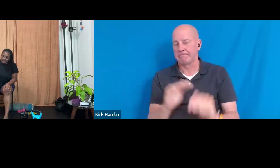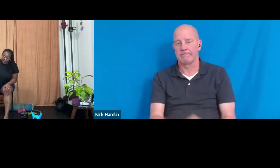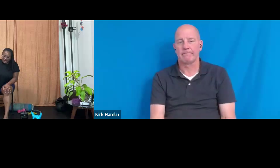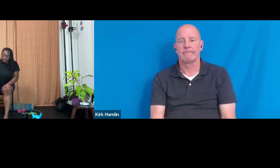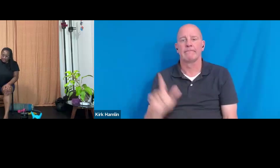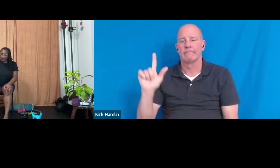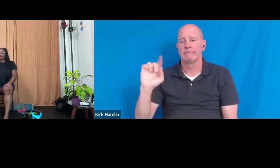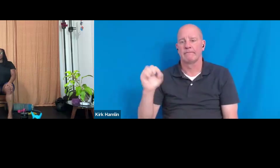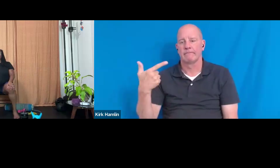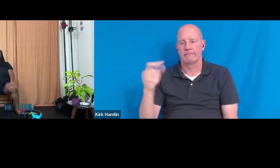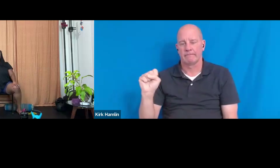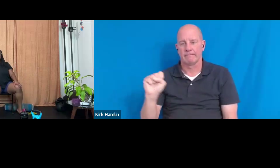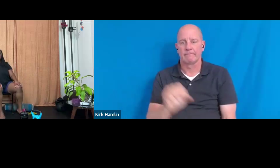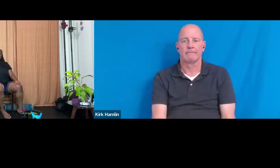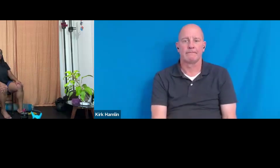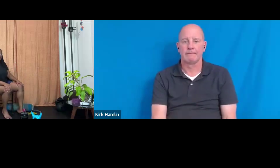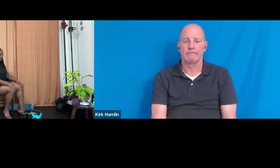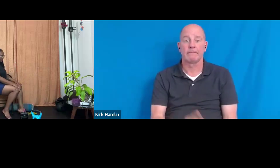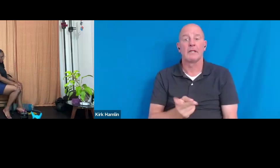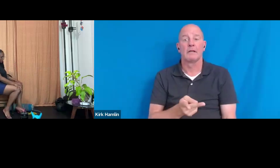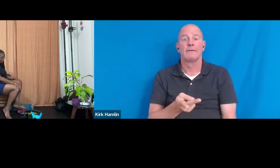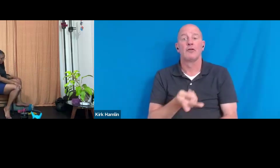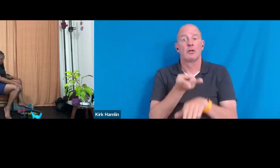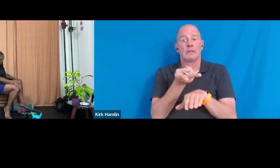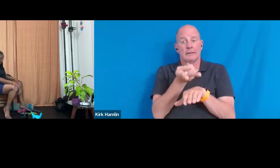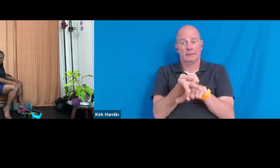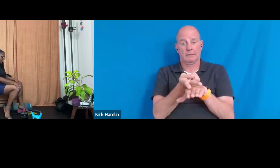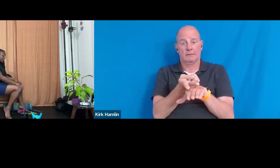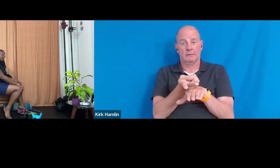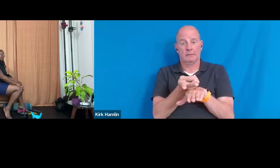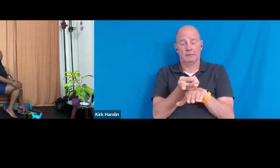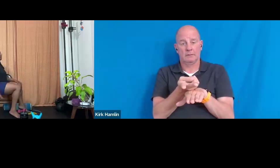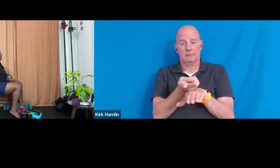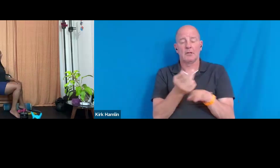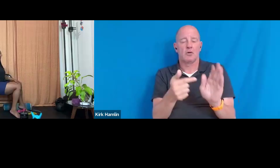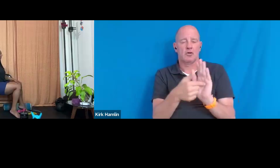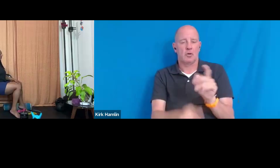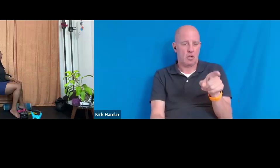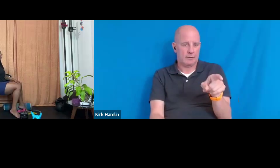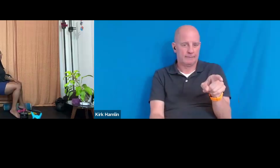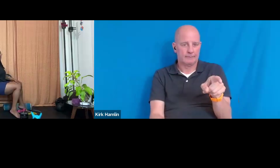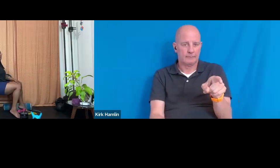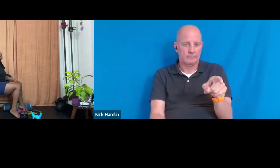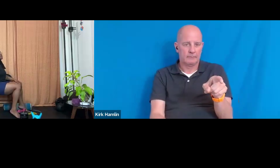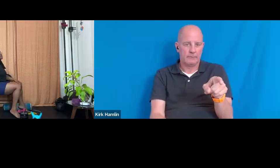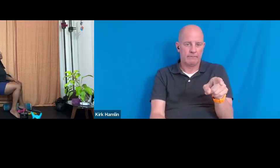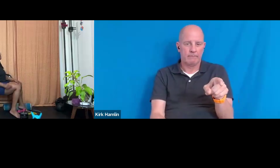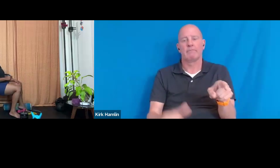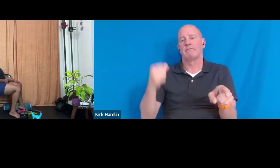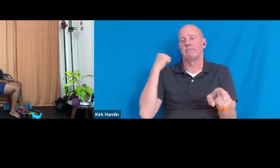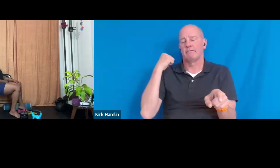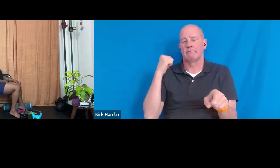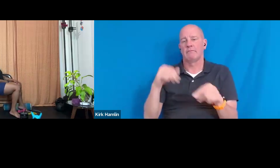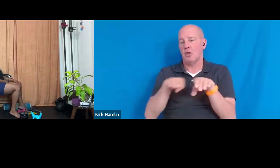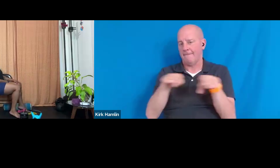legs. So if you are reclined and laying down, I'm turning to the side for demo. If this is the floor or the bed behind